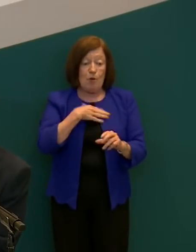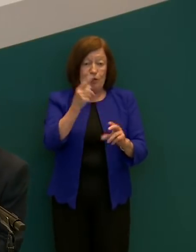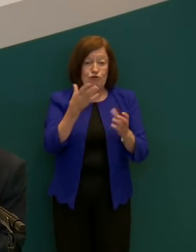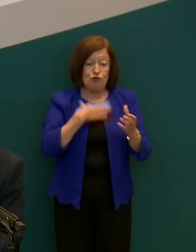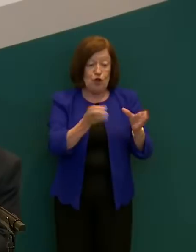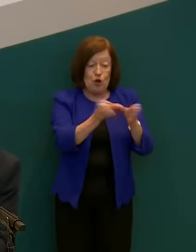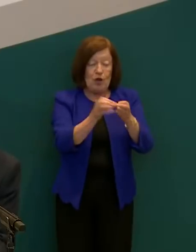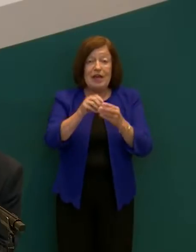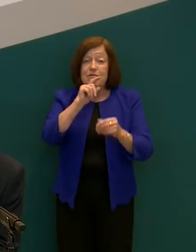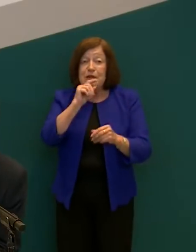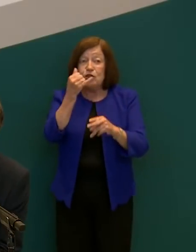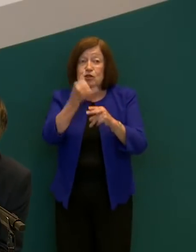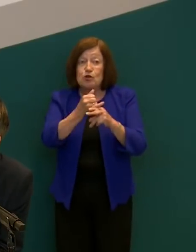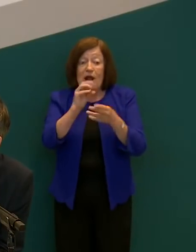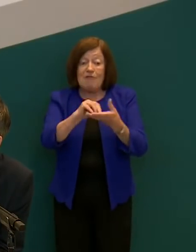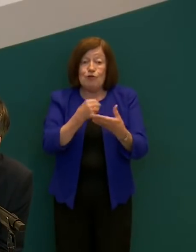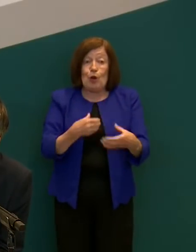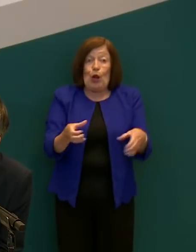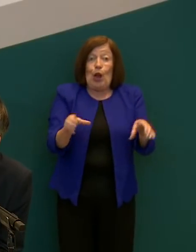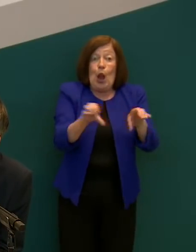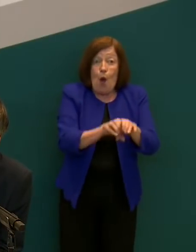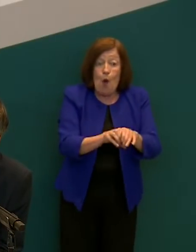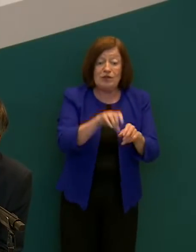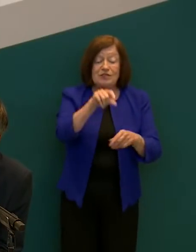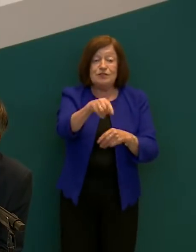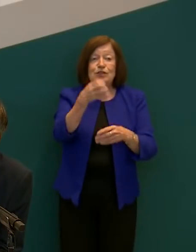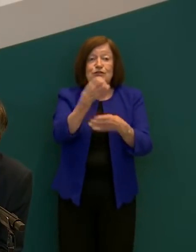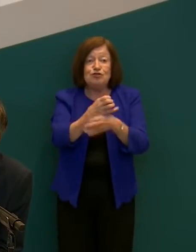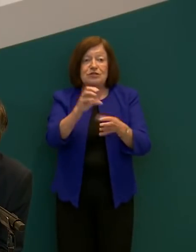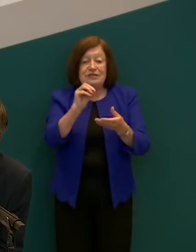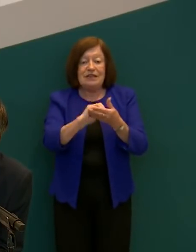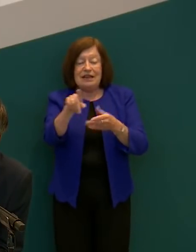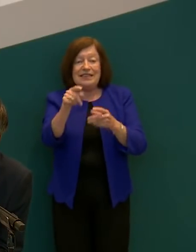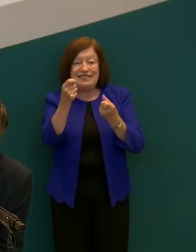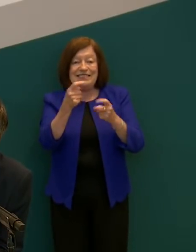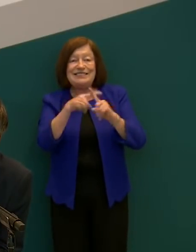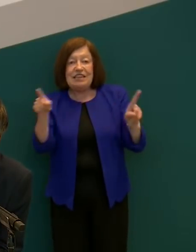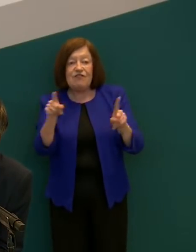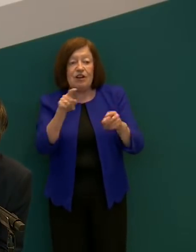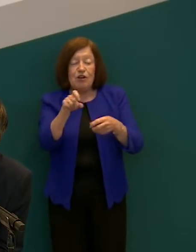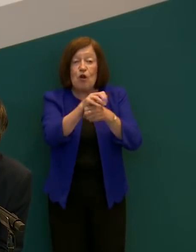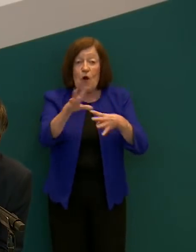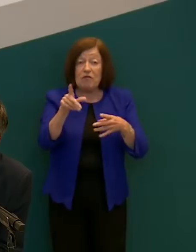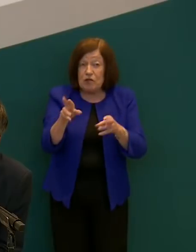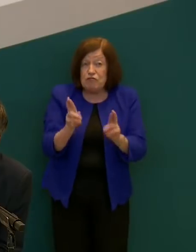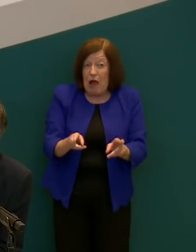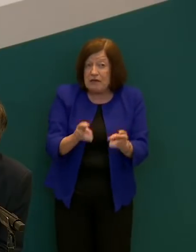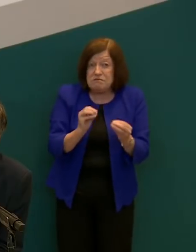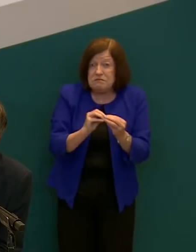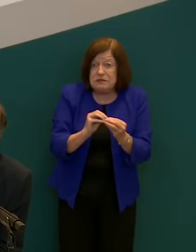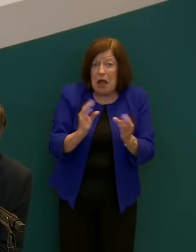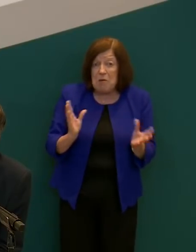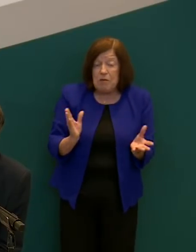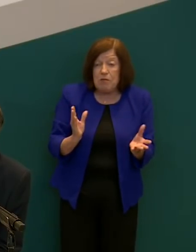the school would have to close down, because children are slightly different when it comes to COVID. Is that fair to take from what you're